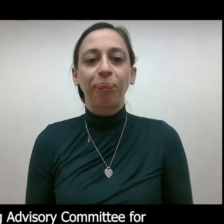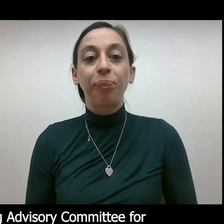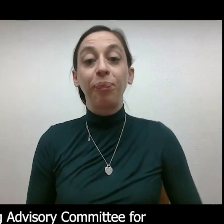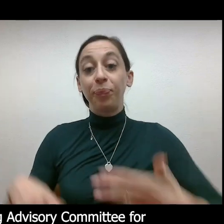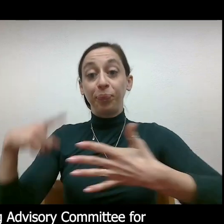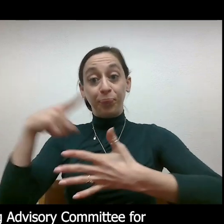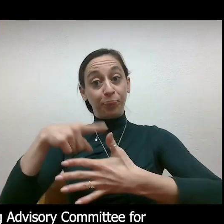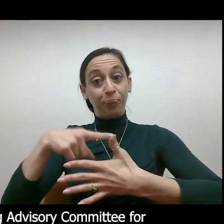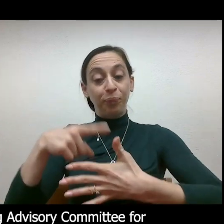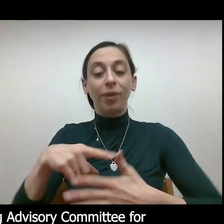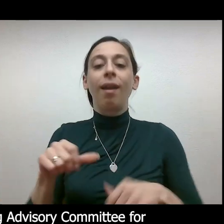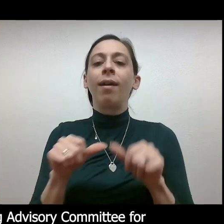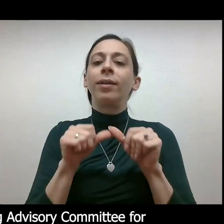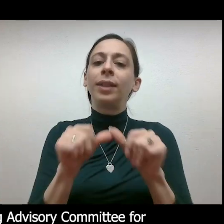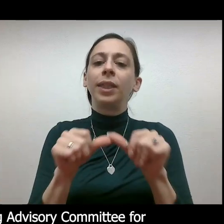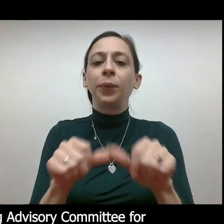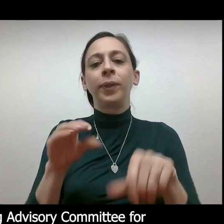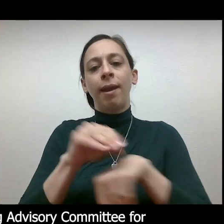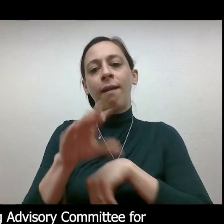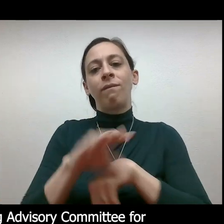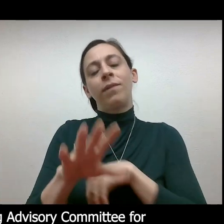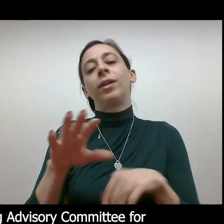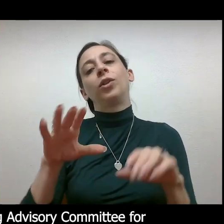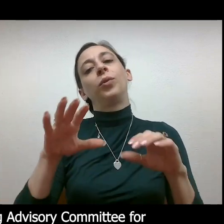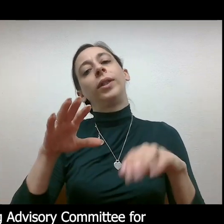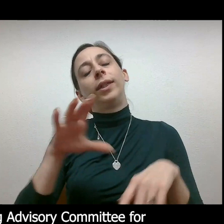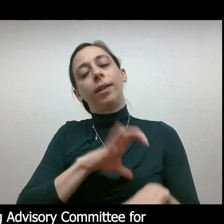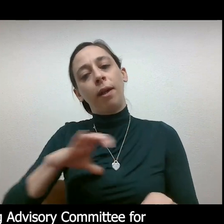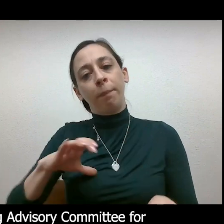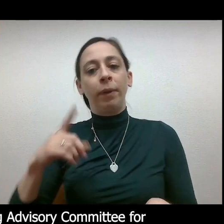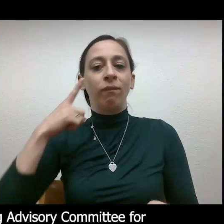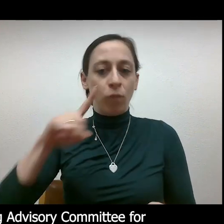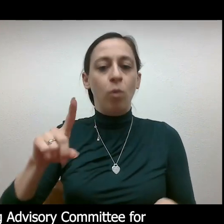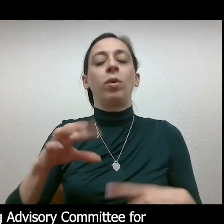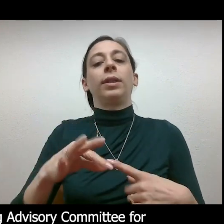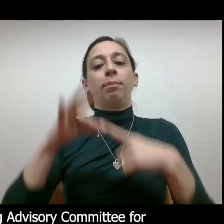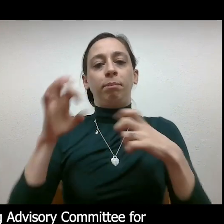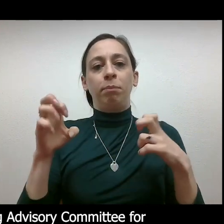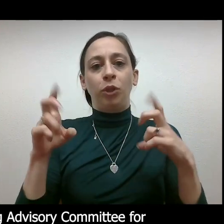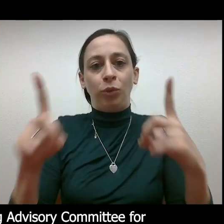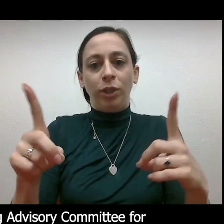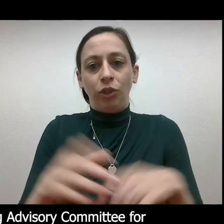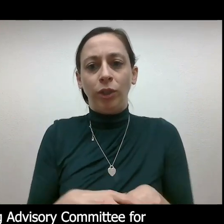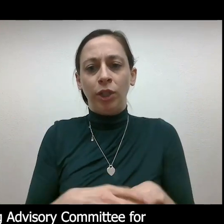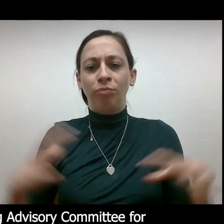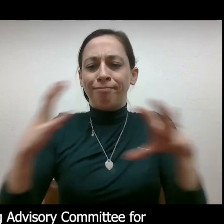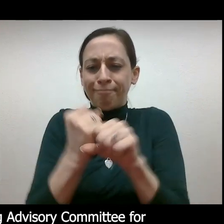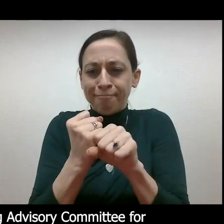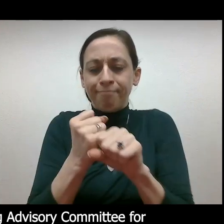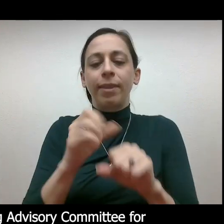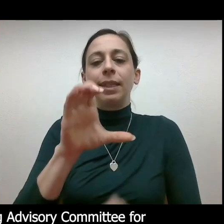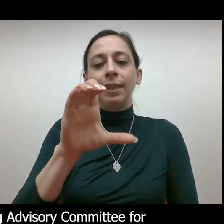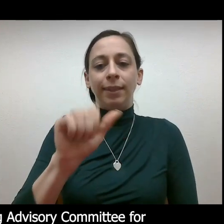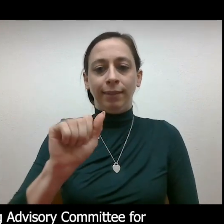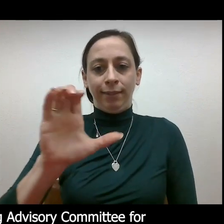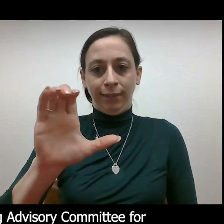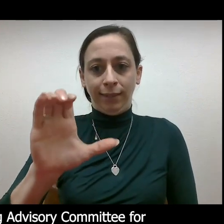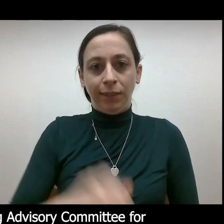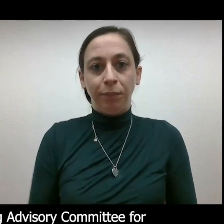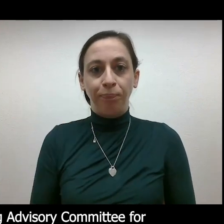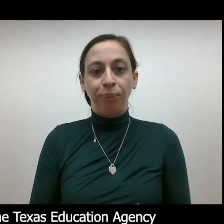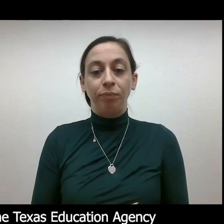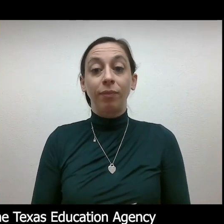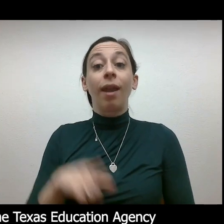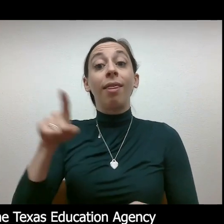include the Continuing Advisory Committee for Special Education, also known as CAC,